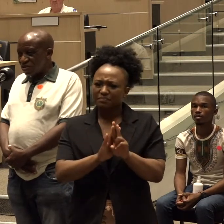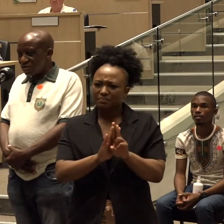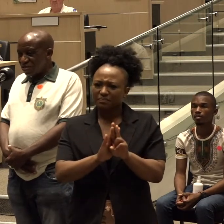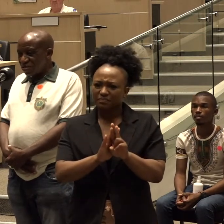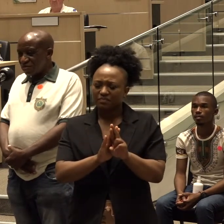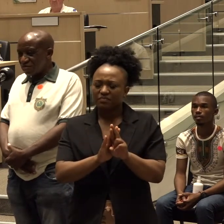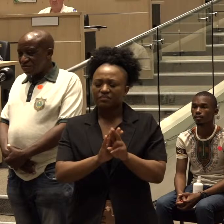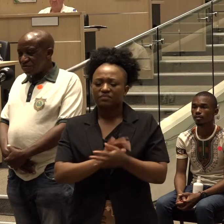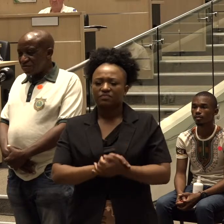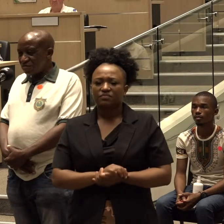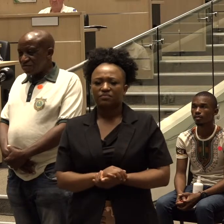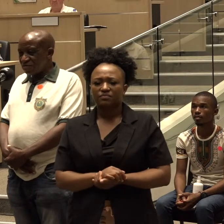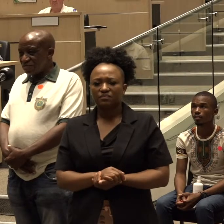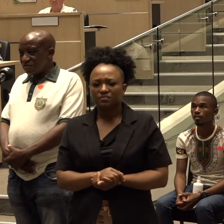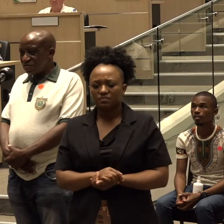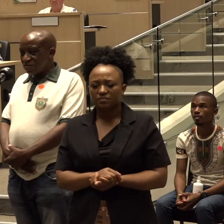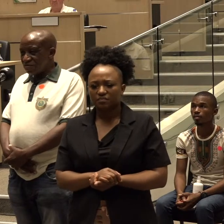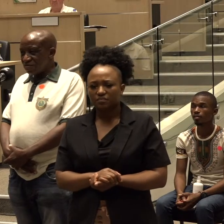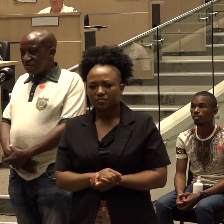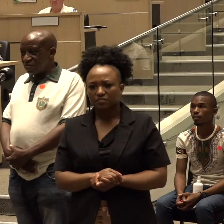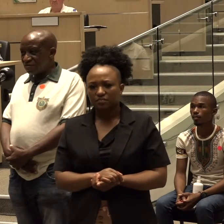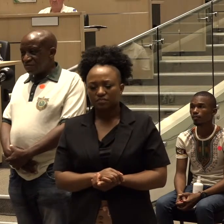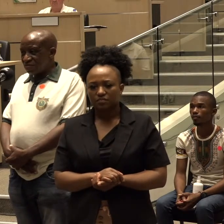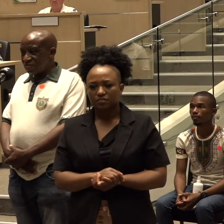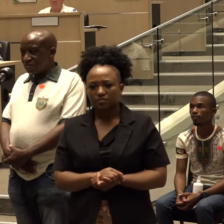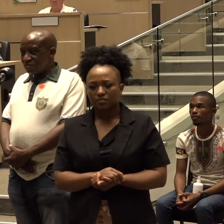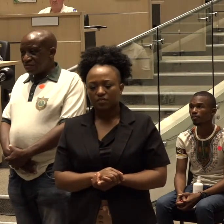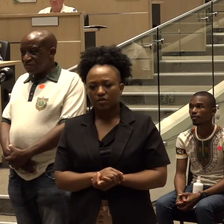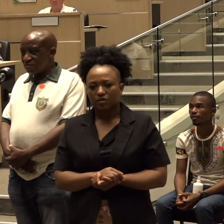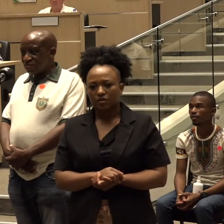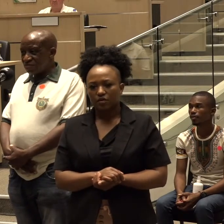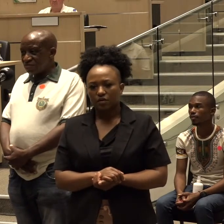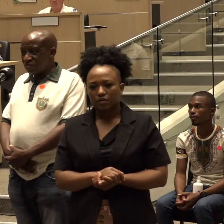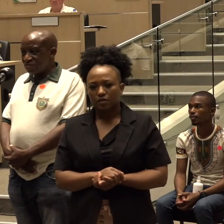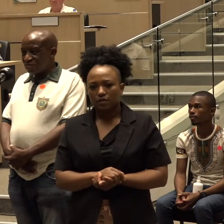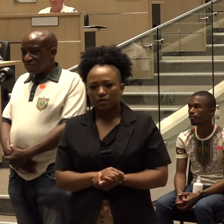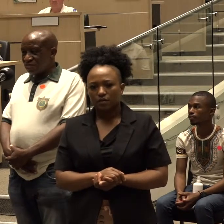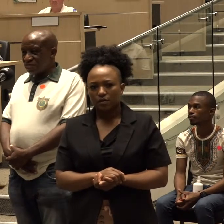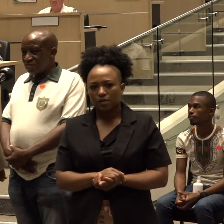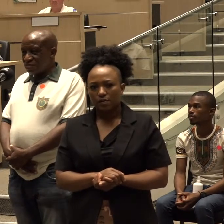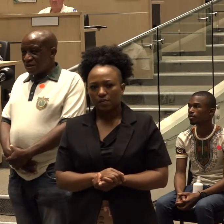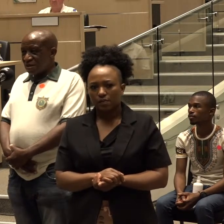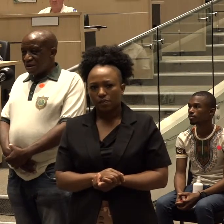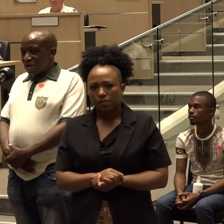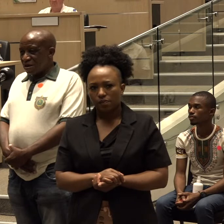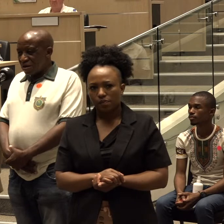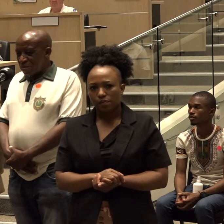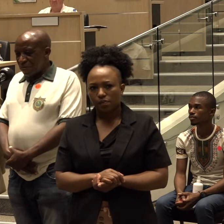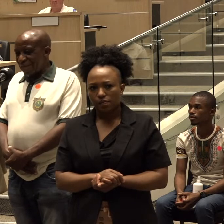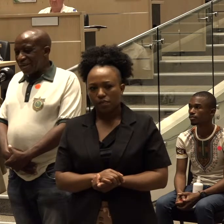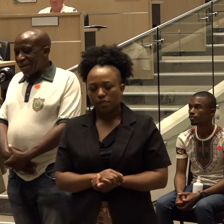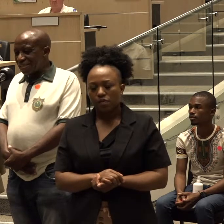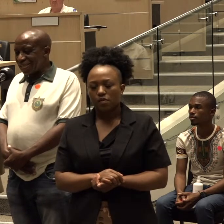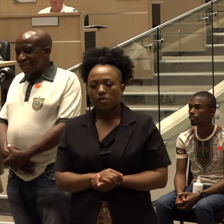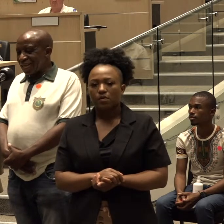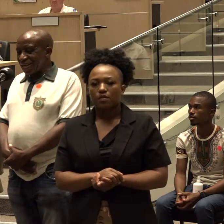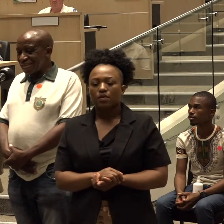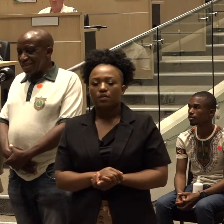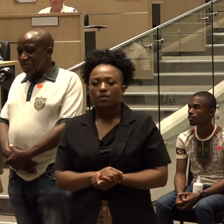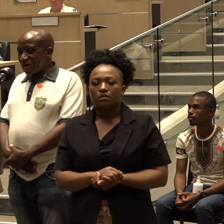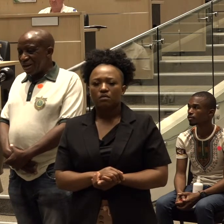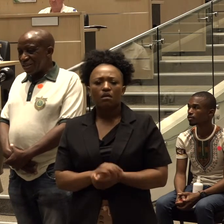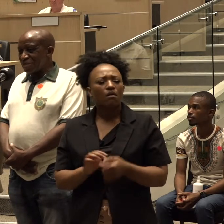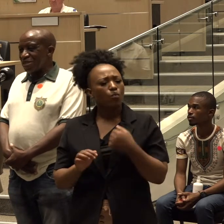a committee from the Hawkers was selected so that they could deal directly with the government already